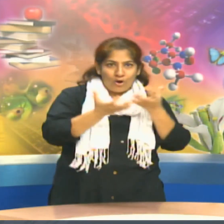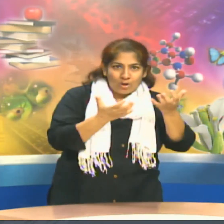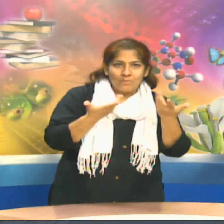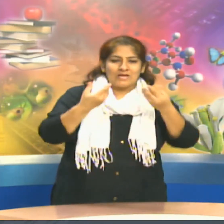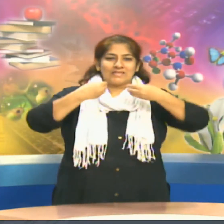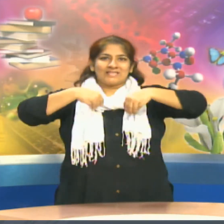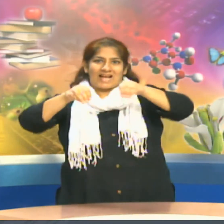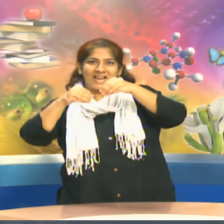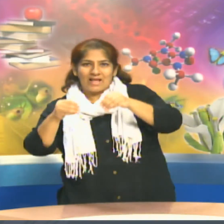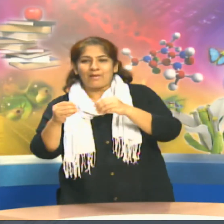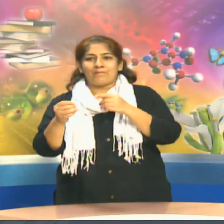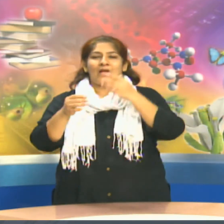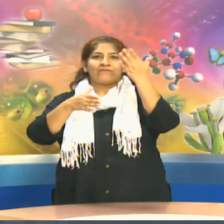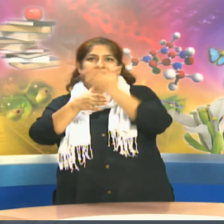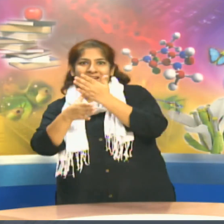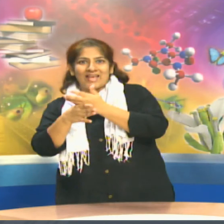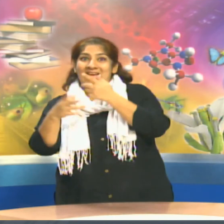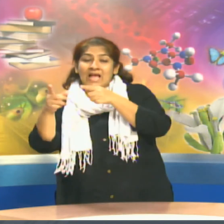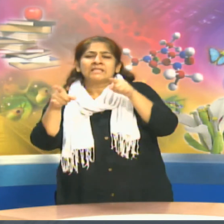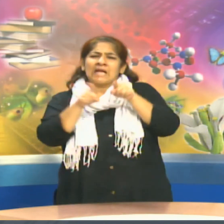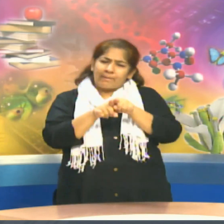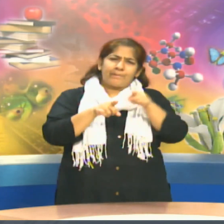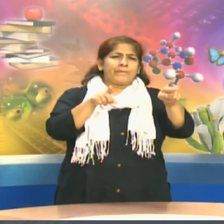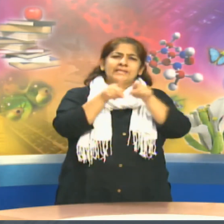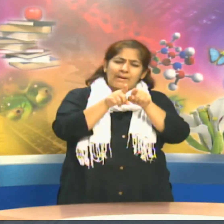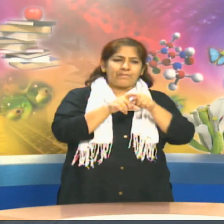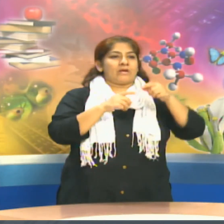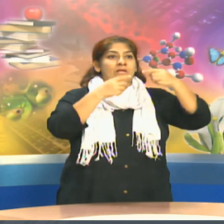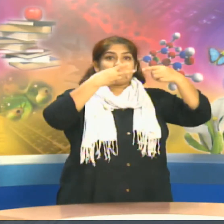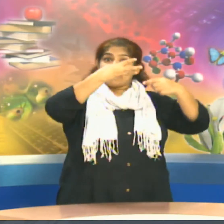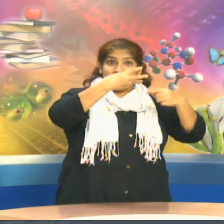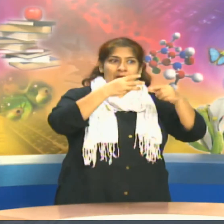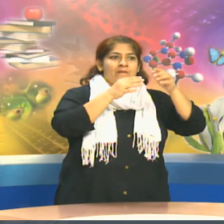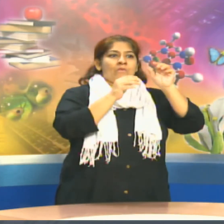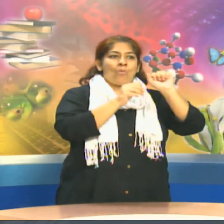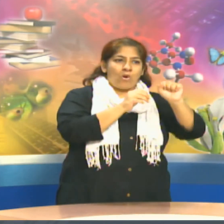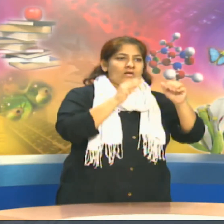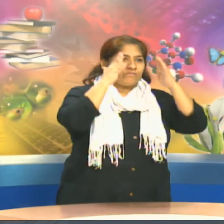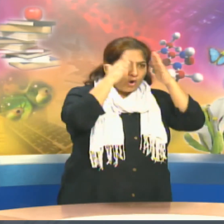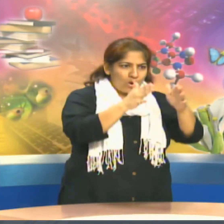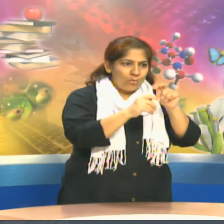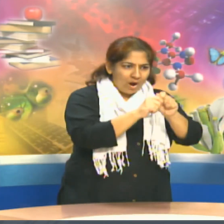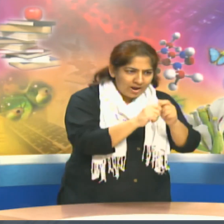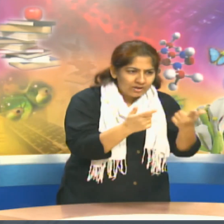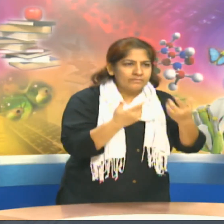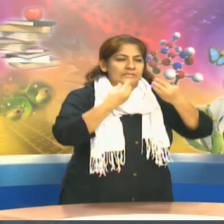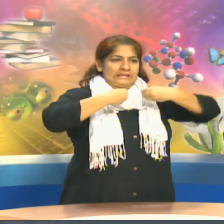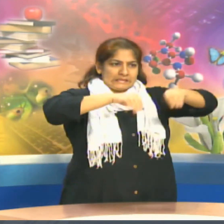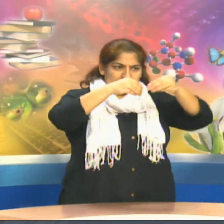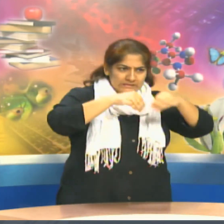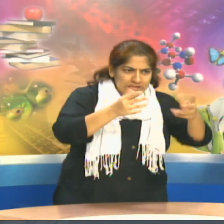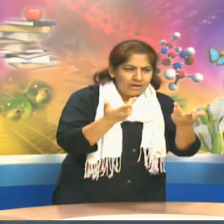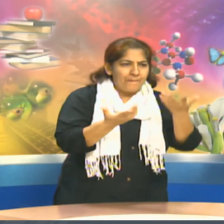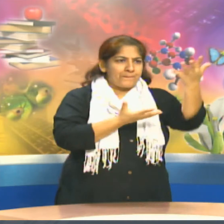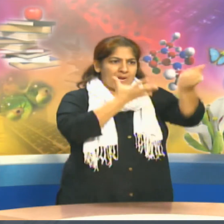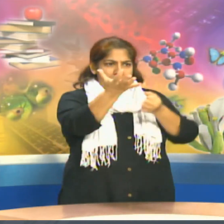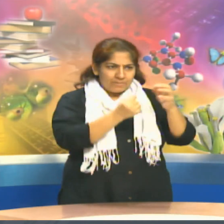Like in earlier example, we explained about the getting things, then sales, then division of work. In a